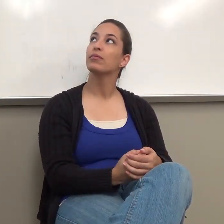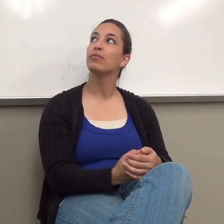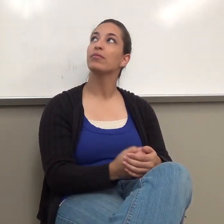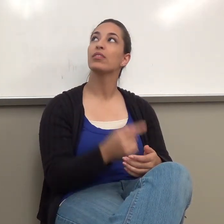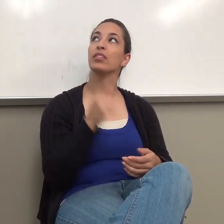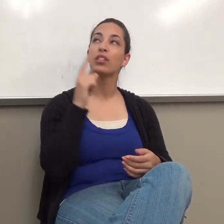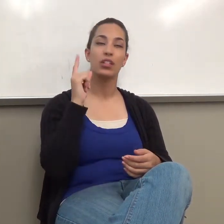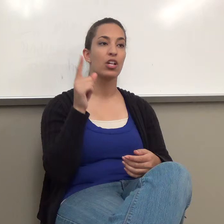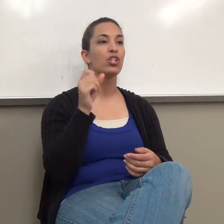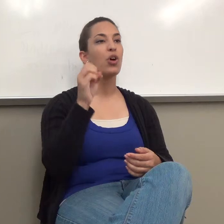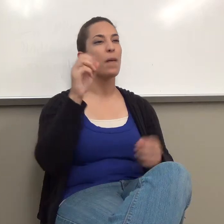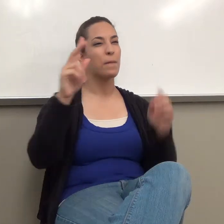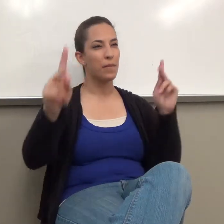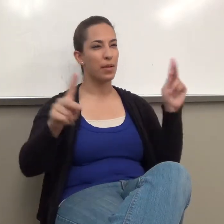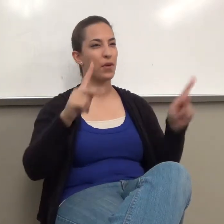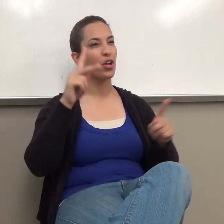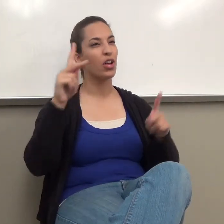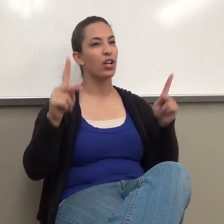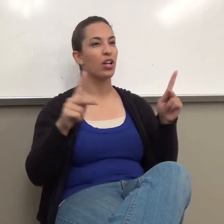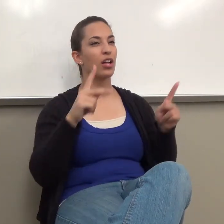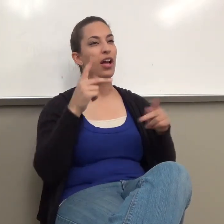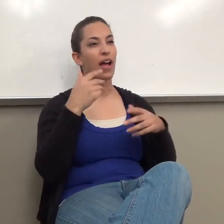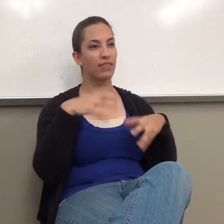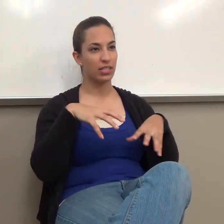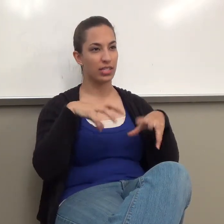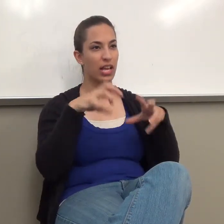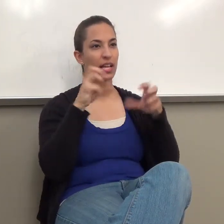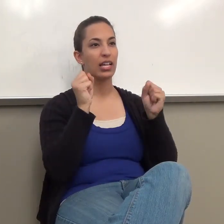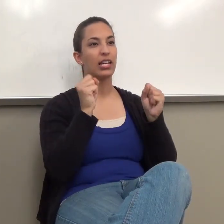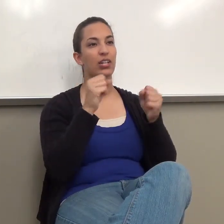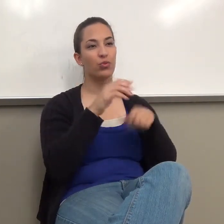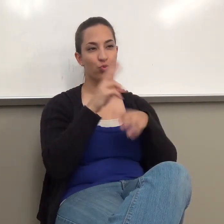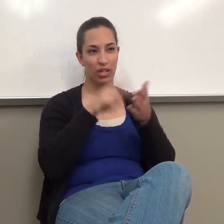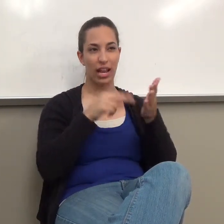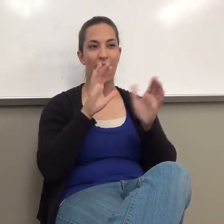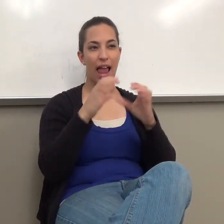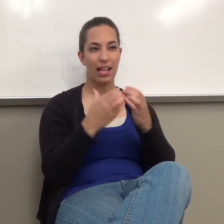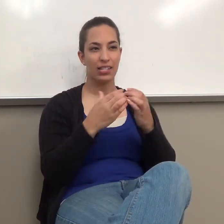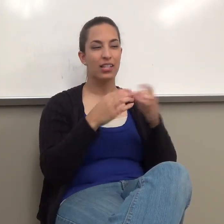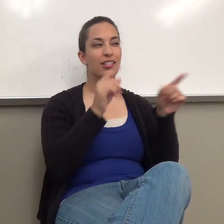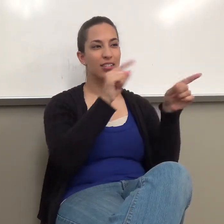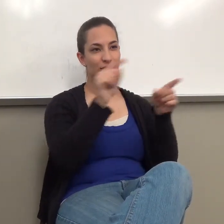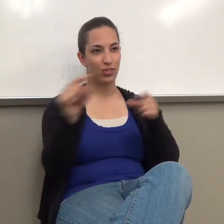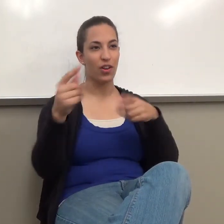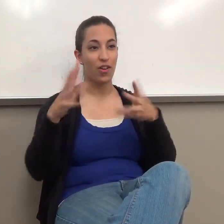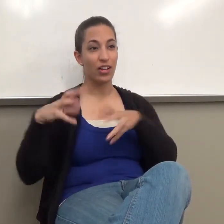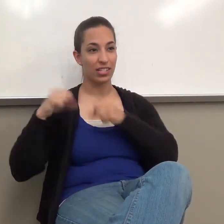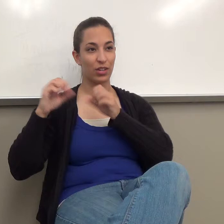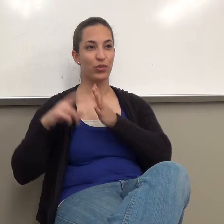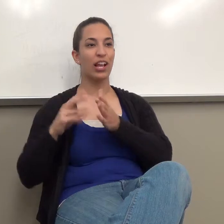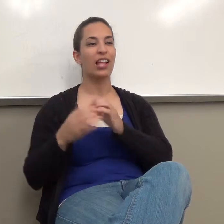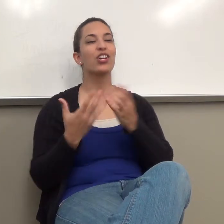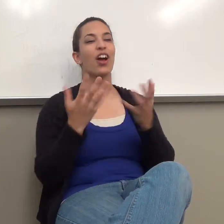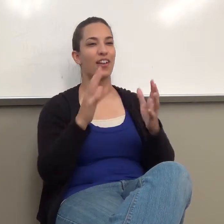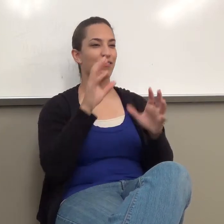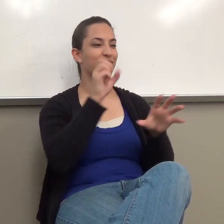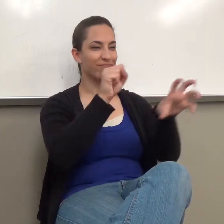reading classes are seeing these are the transitions that are moving from one to the other. So this is going to